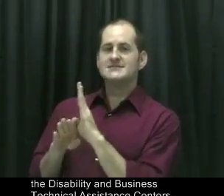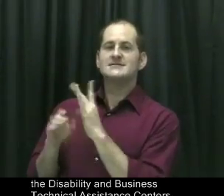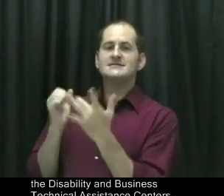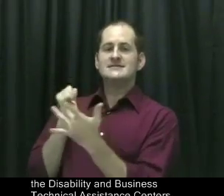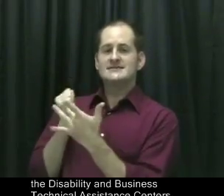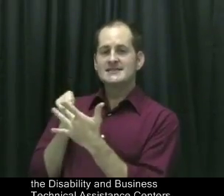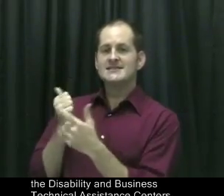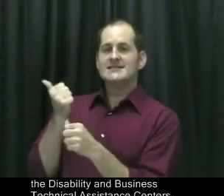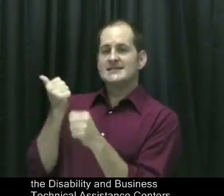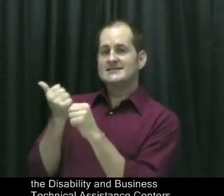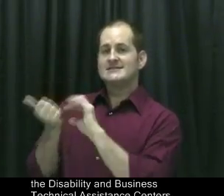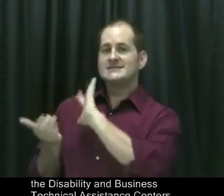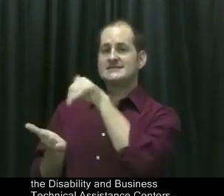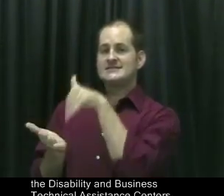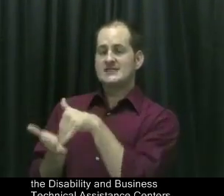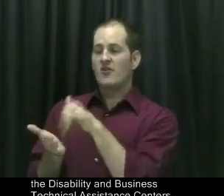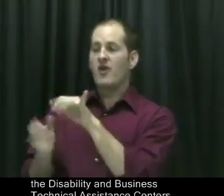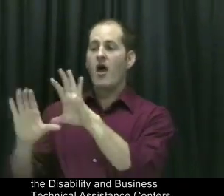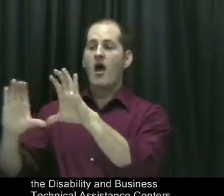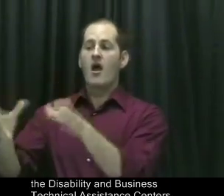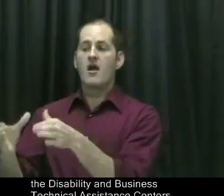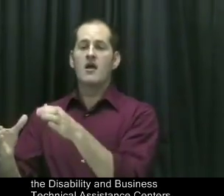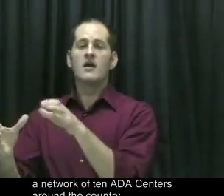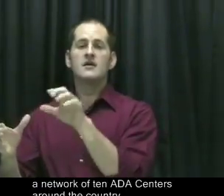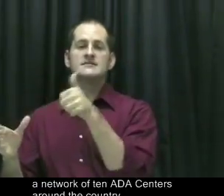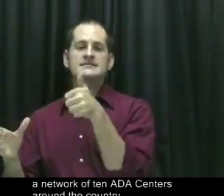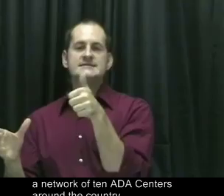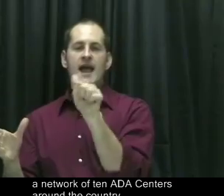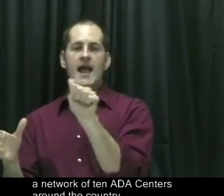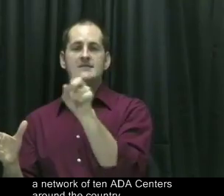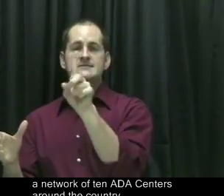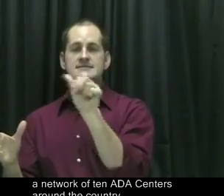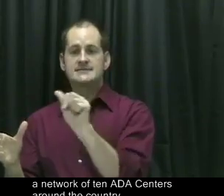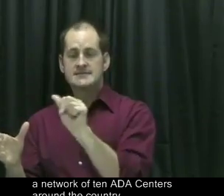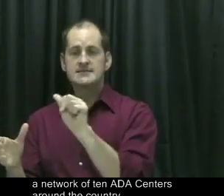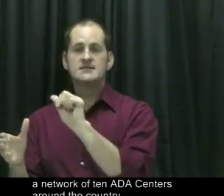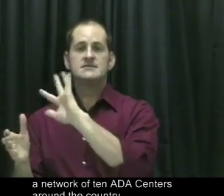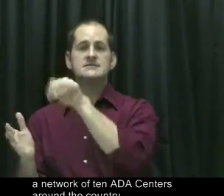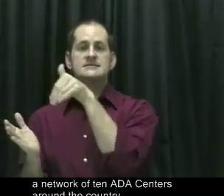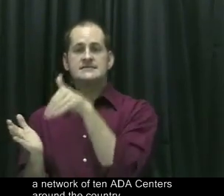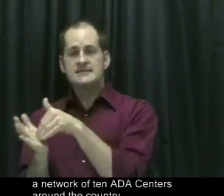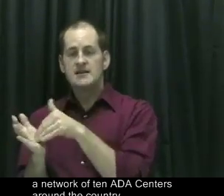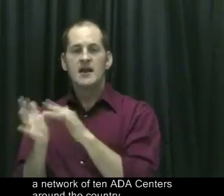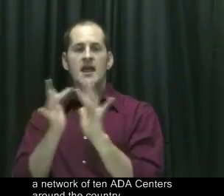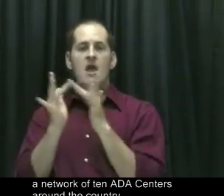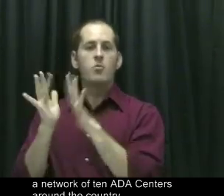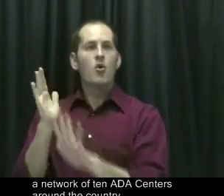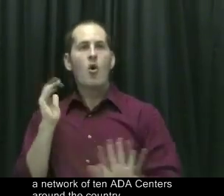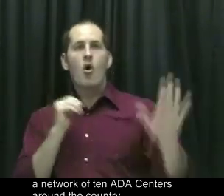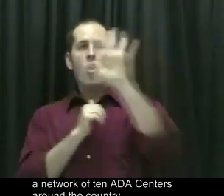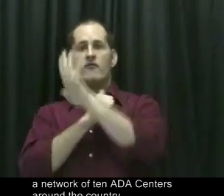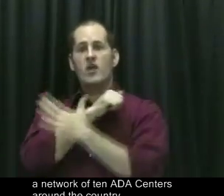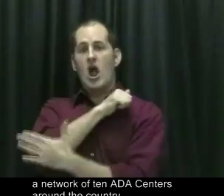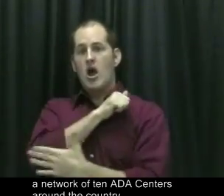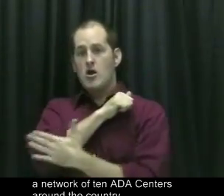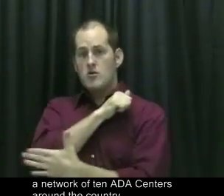the Disability and Business Technical Assistance Centers, a network of 10 ADA centers